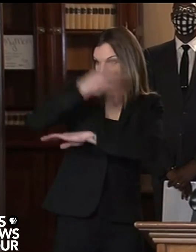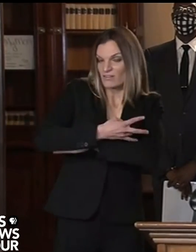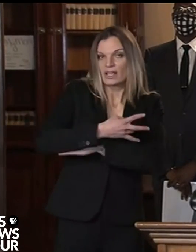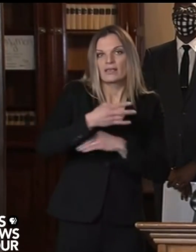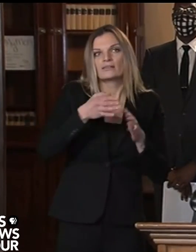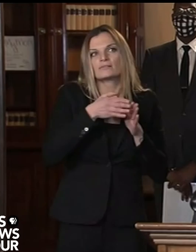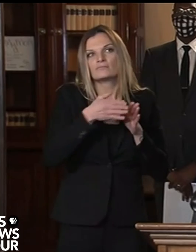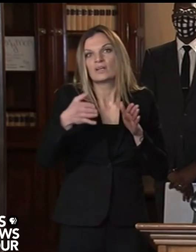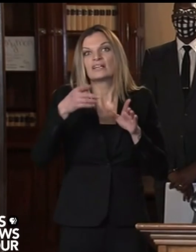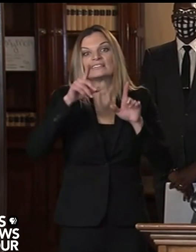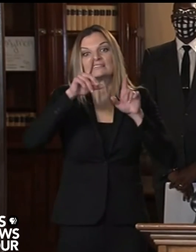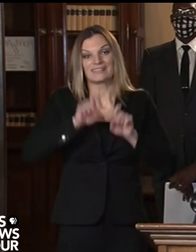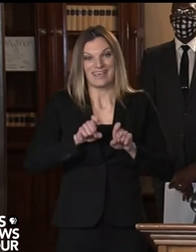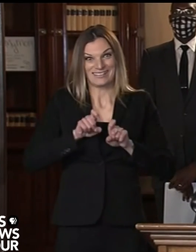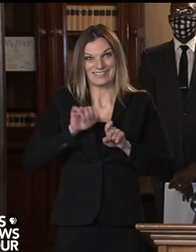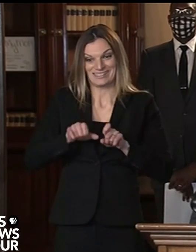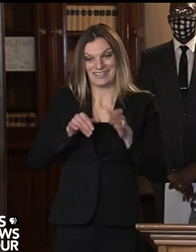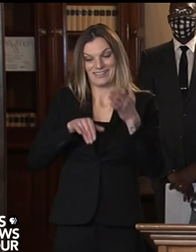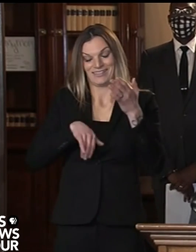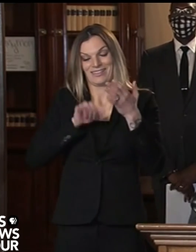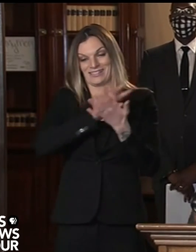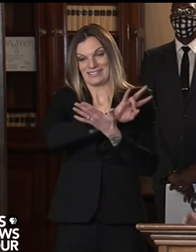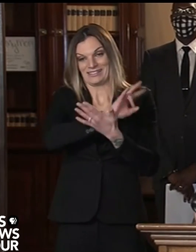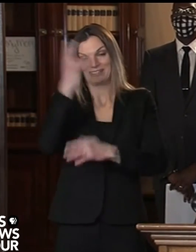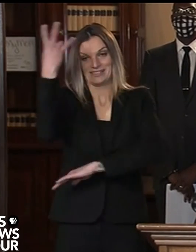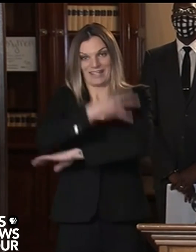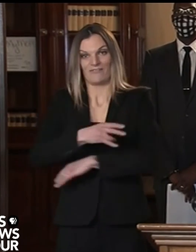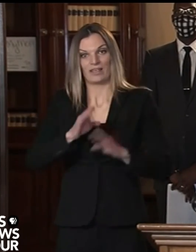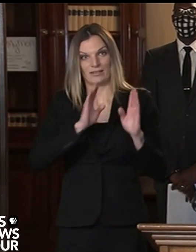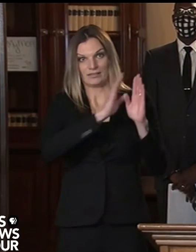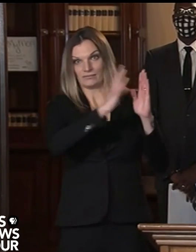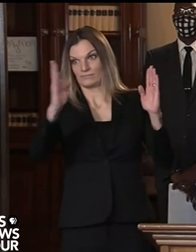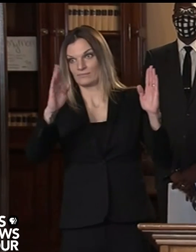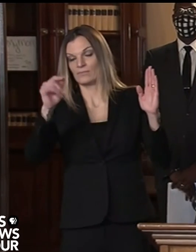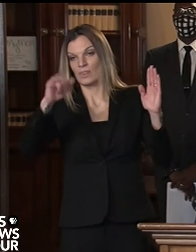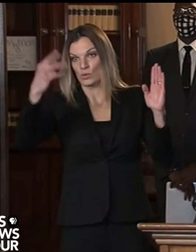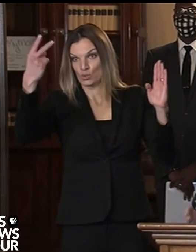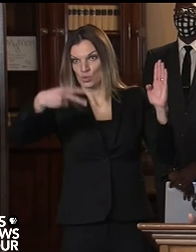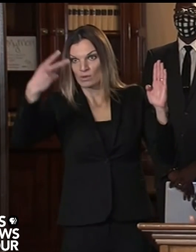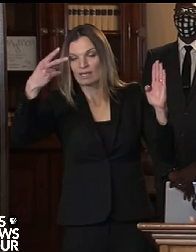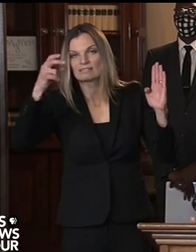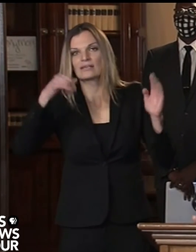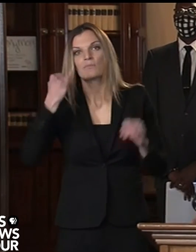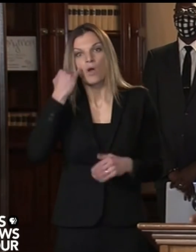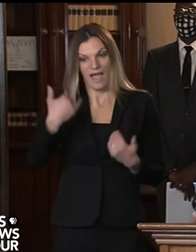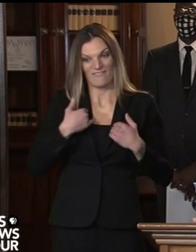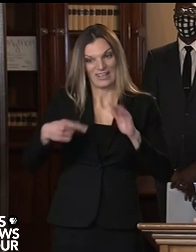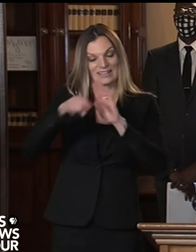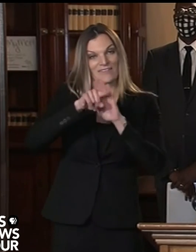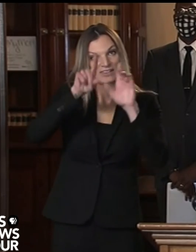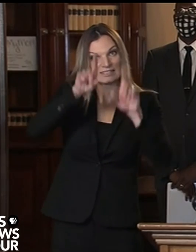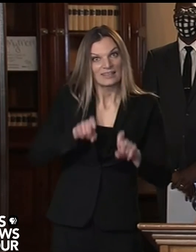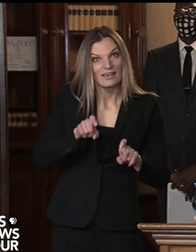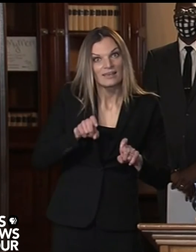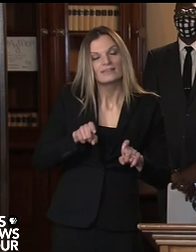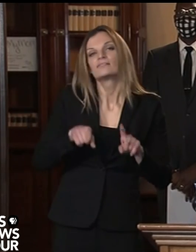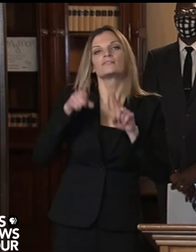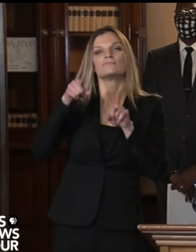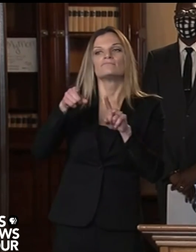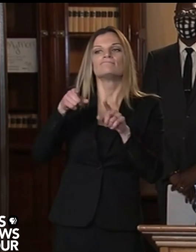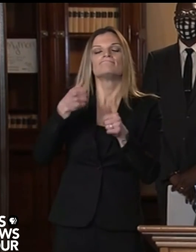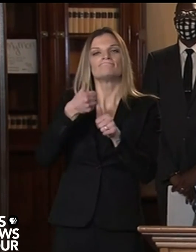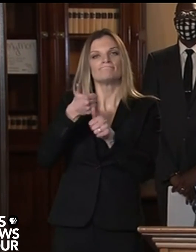last 2 days of that 7 days to be able to remove themselves from quarantine and still, of course, needing to check